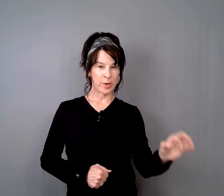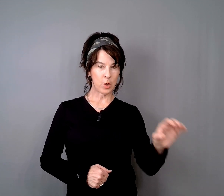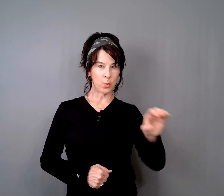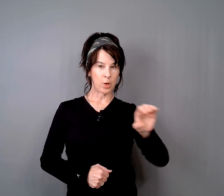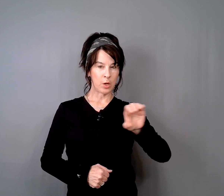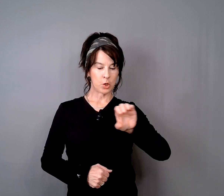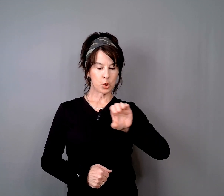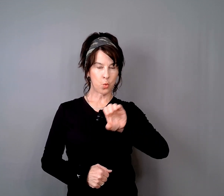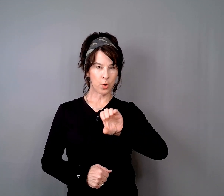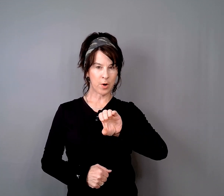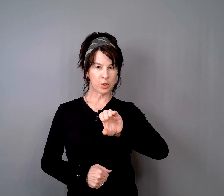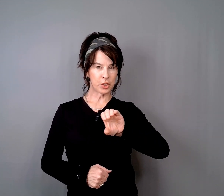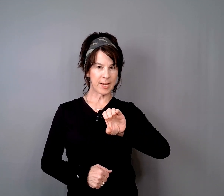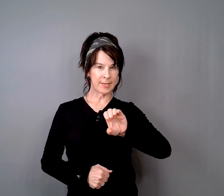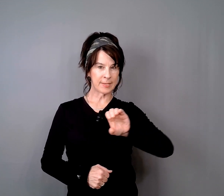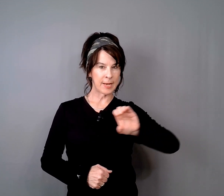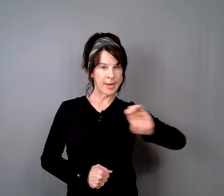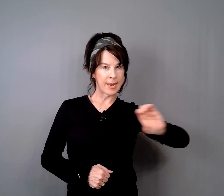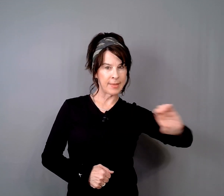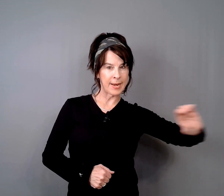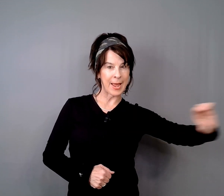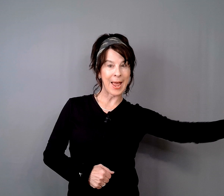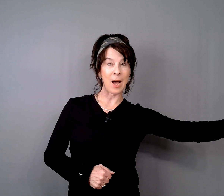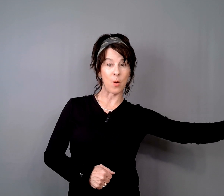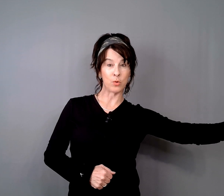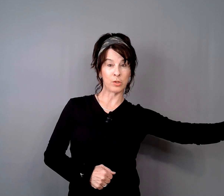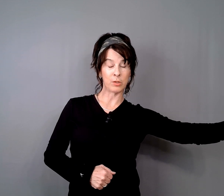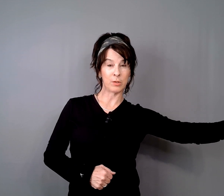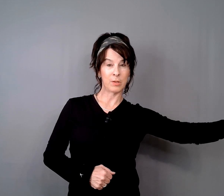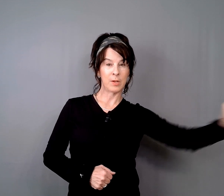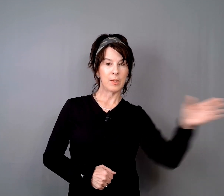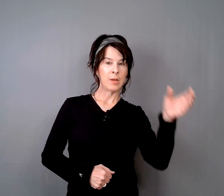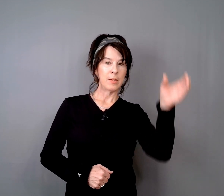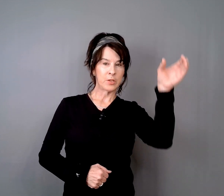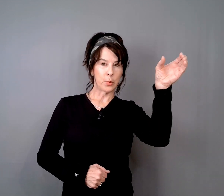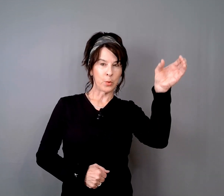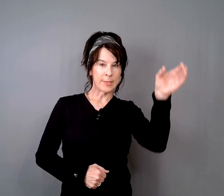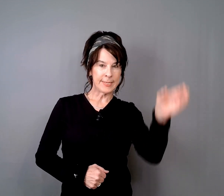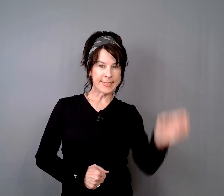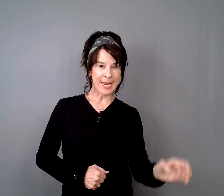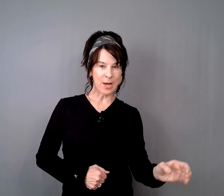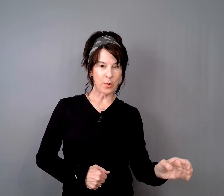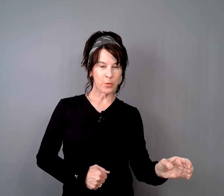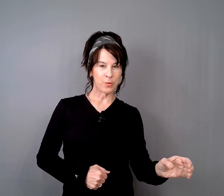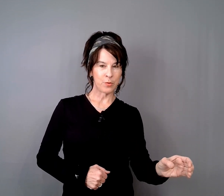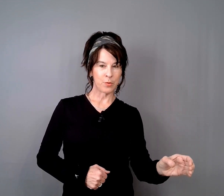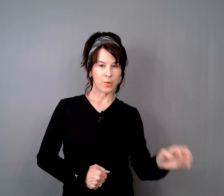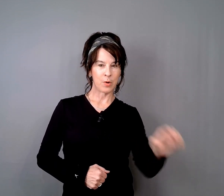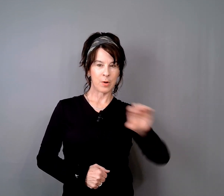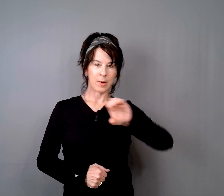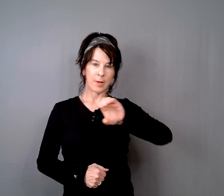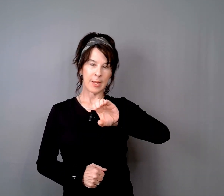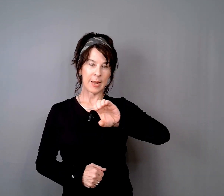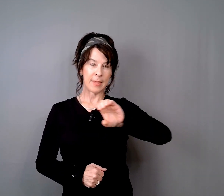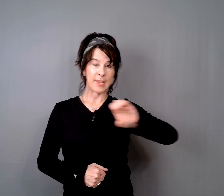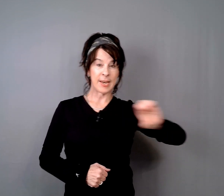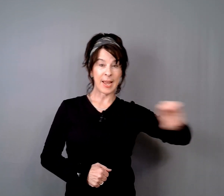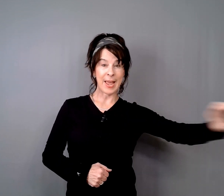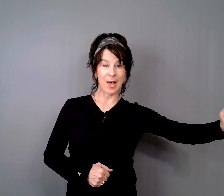go toward our chest and then out. So down and then